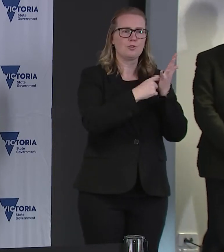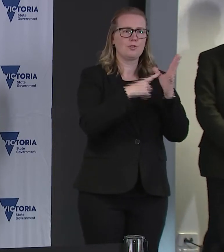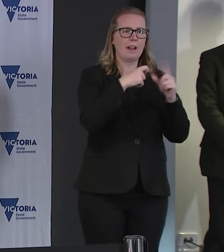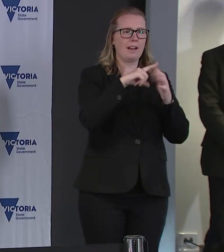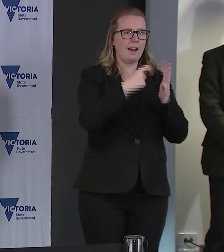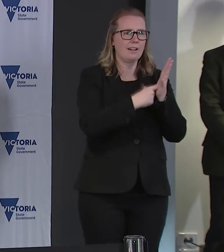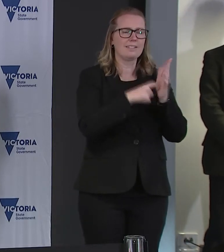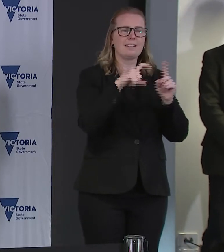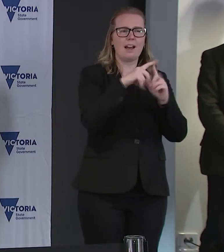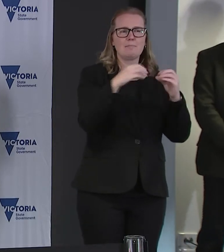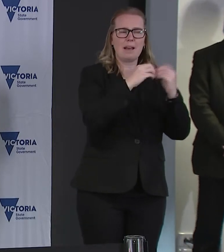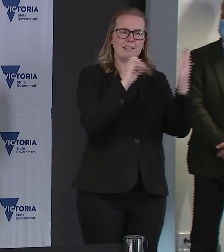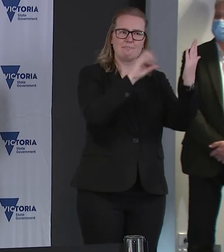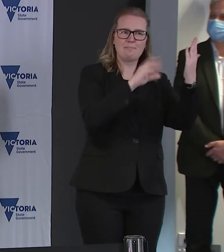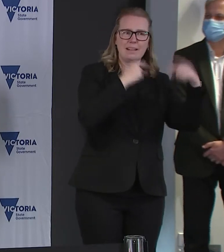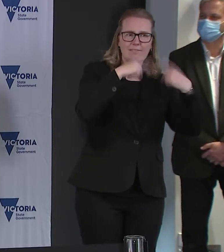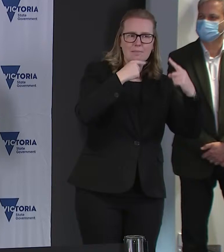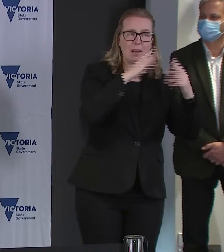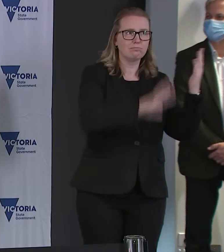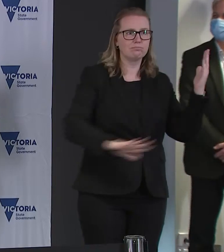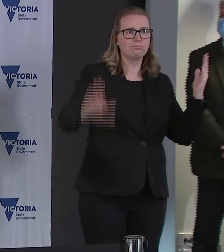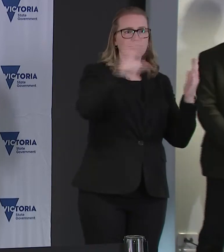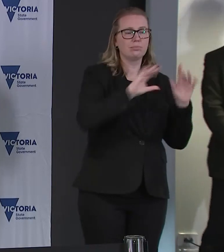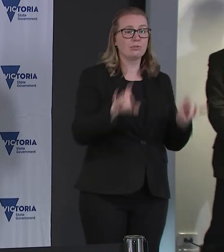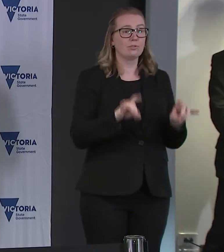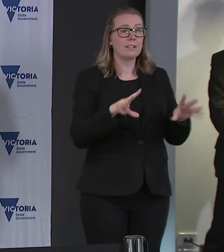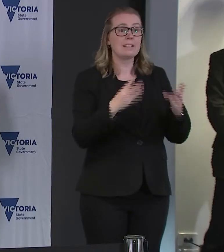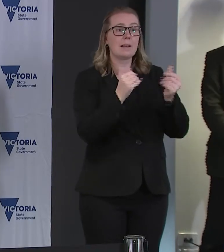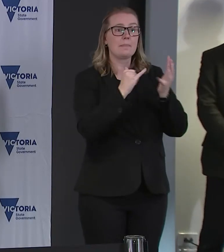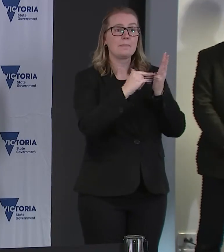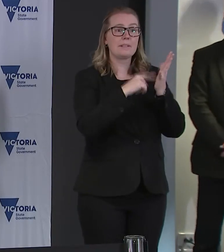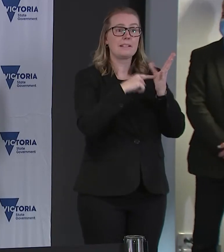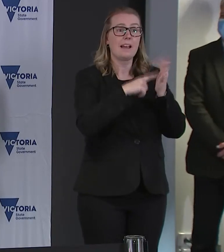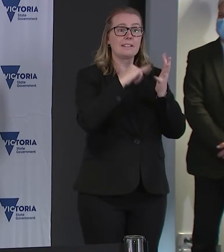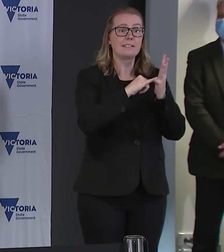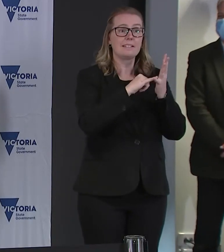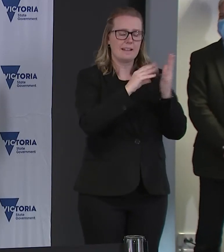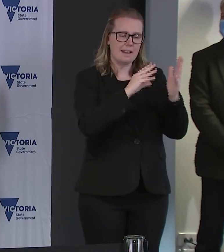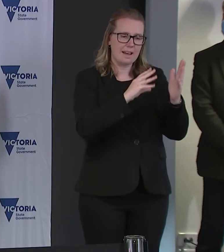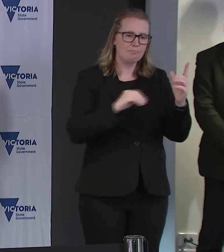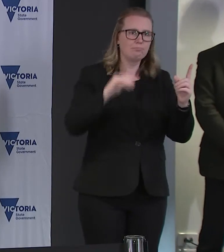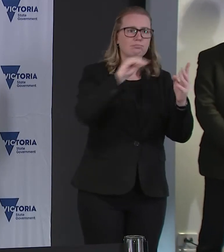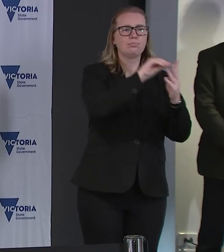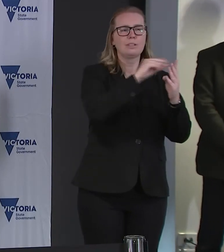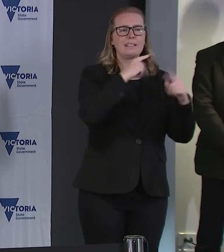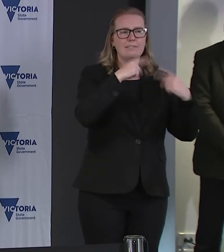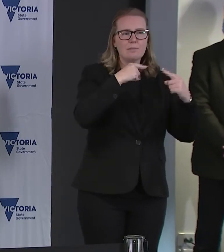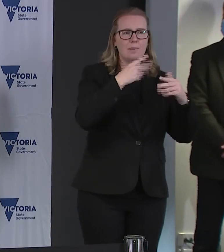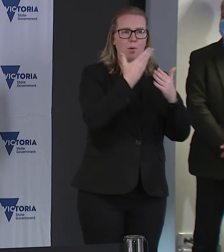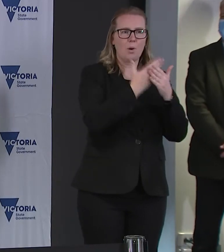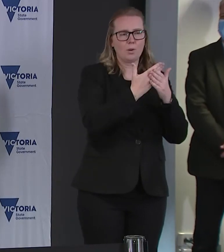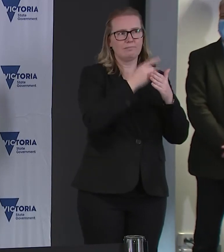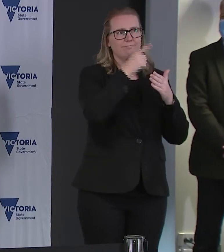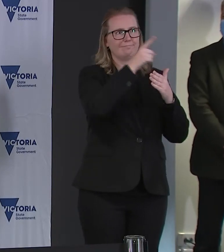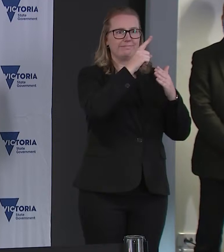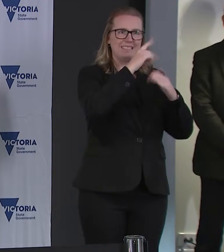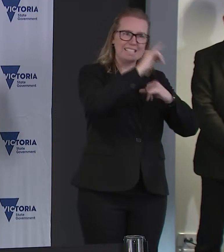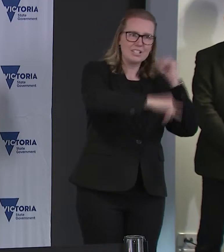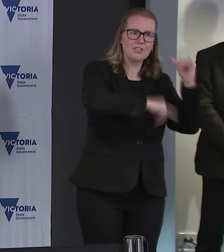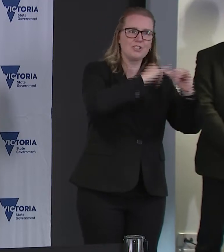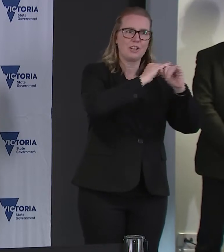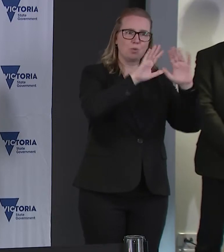because some states upload their data first to the international database, GSAID, and